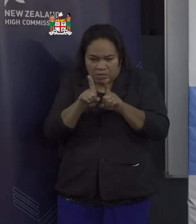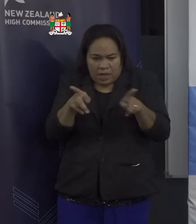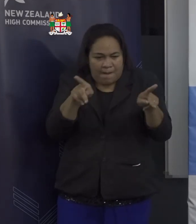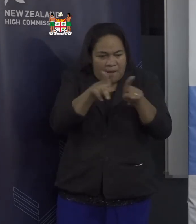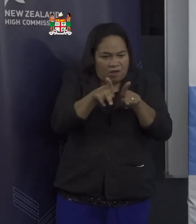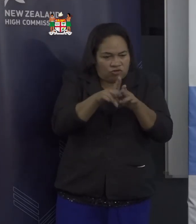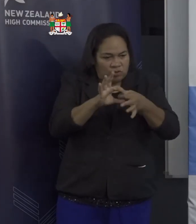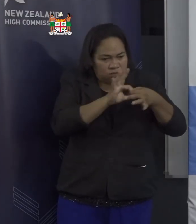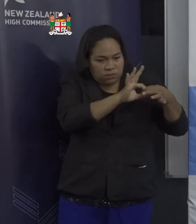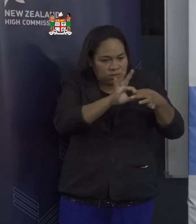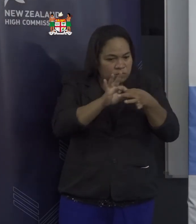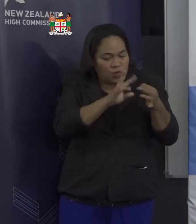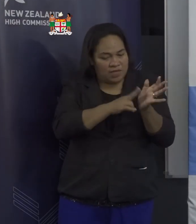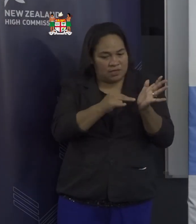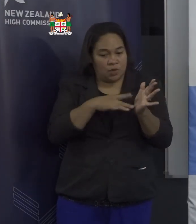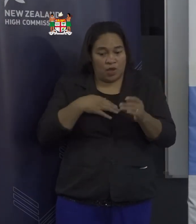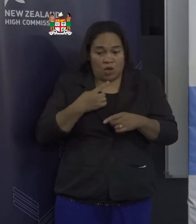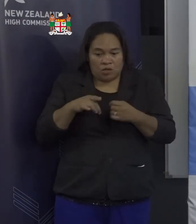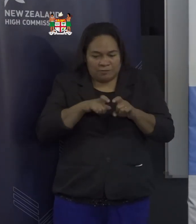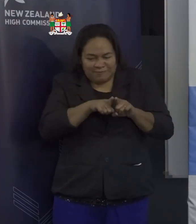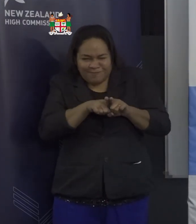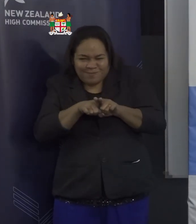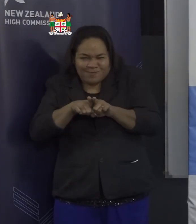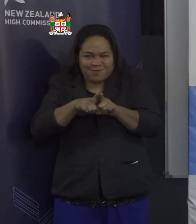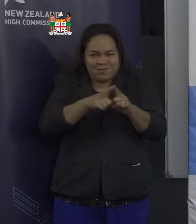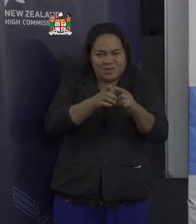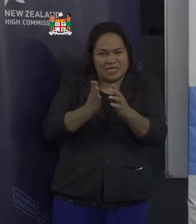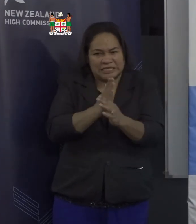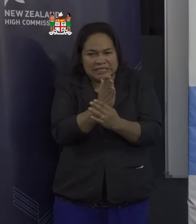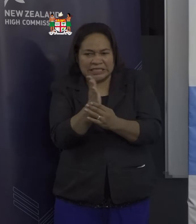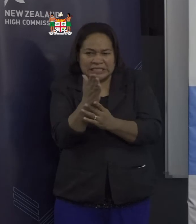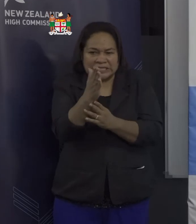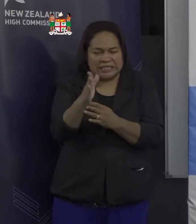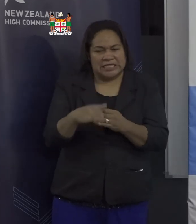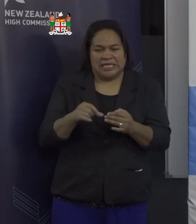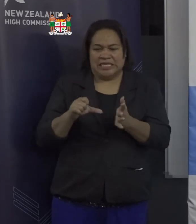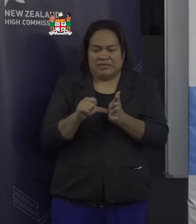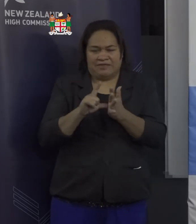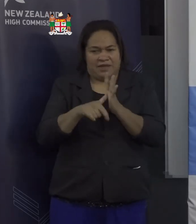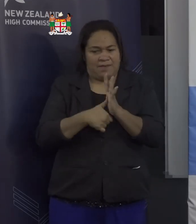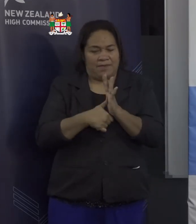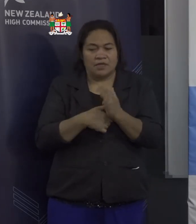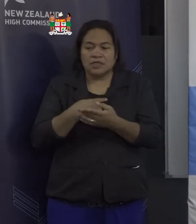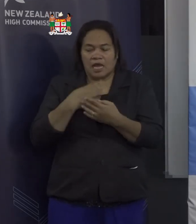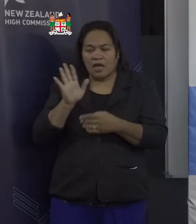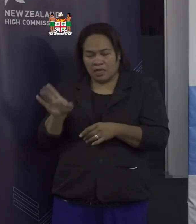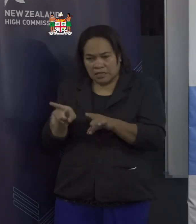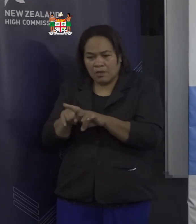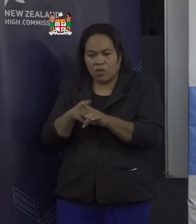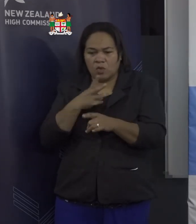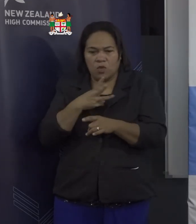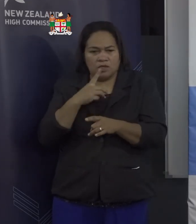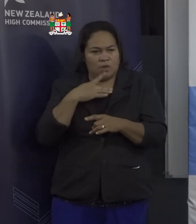partnership as we continue to navigate this really difficult time. And I echo your words of encouragement for the